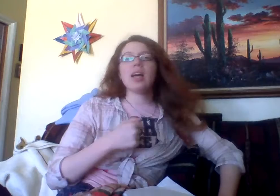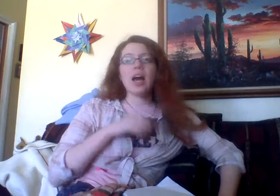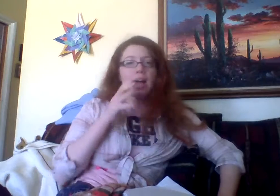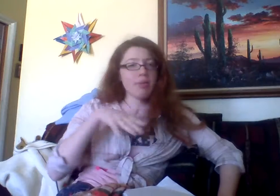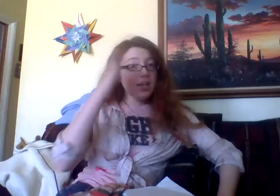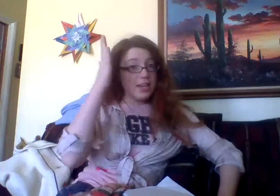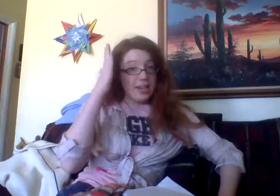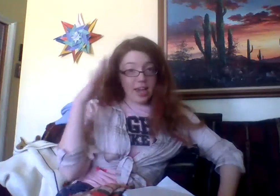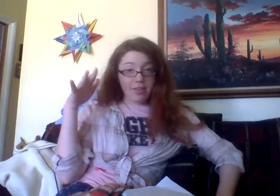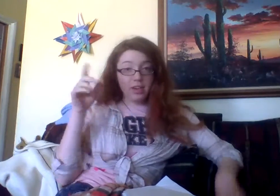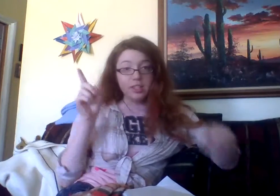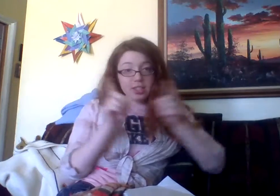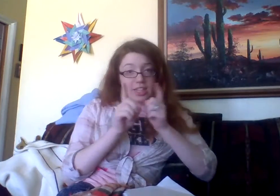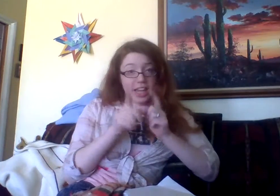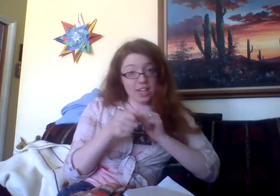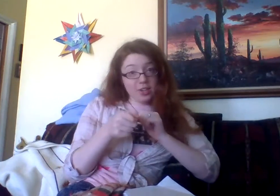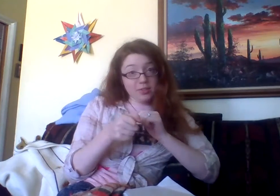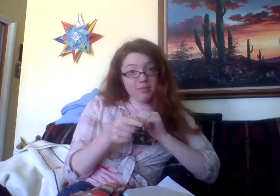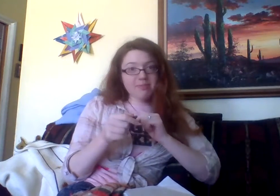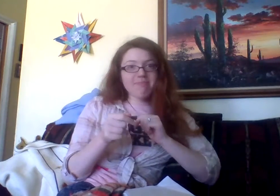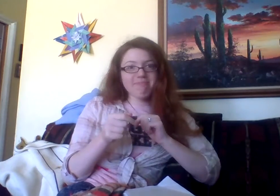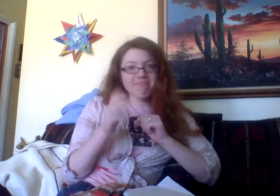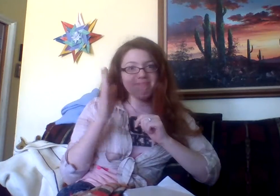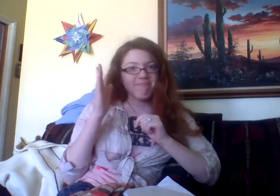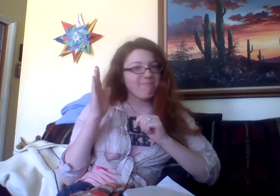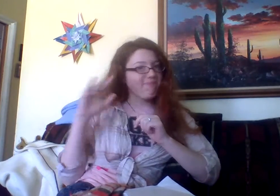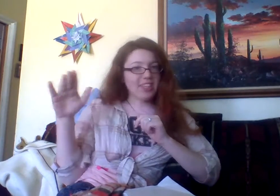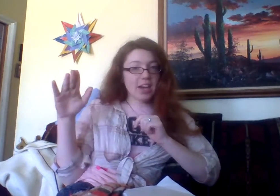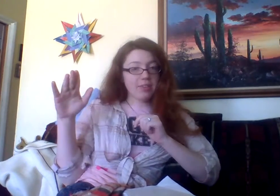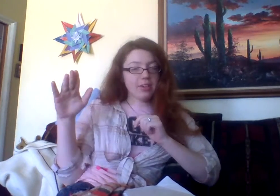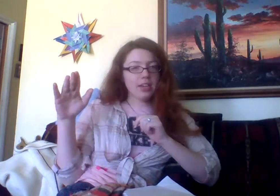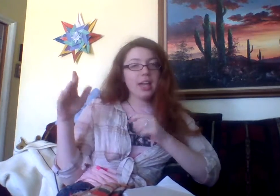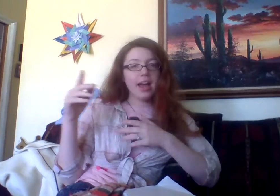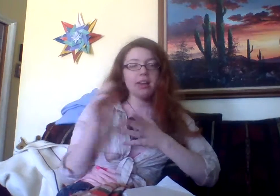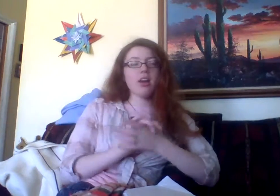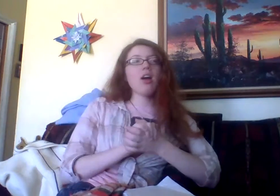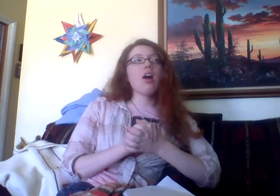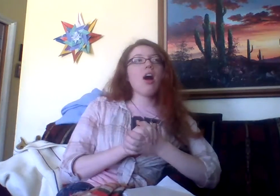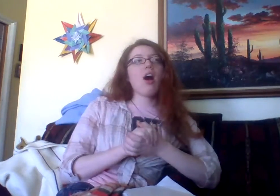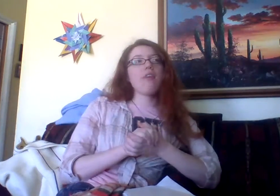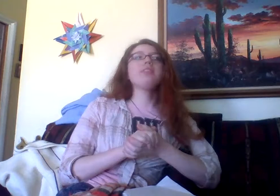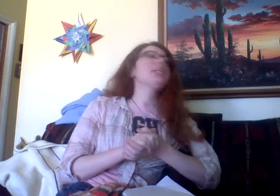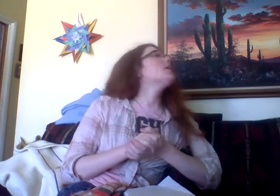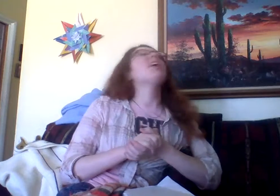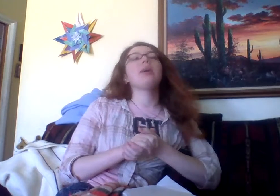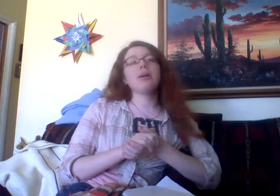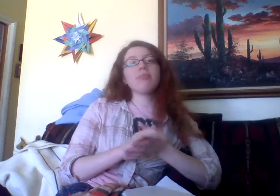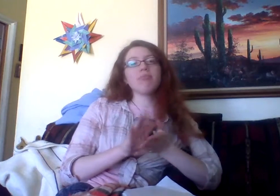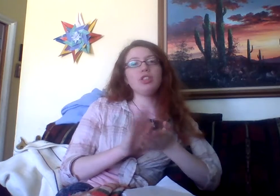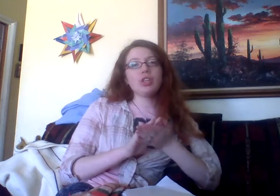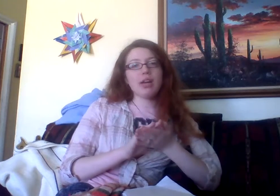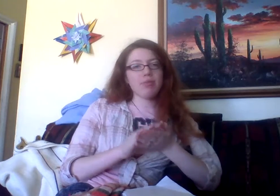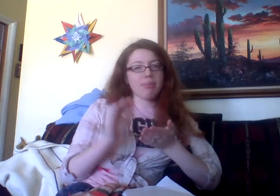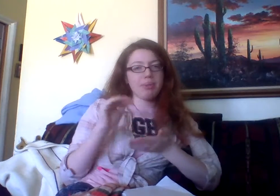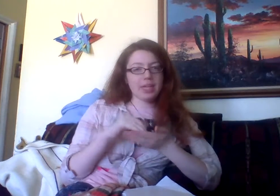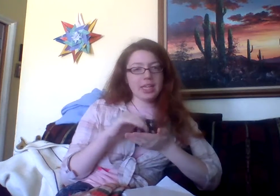I will never date you. Never. Yeah. Often, you can